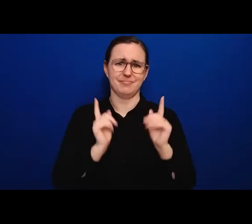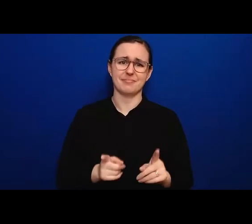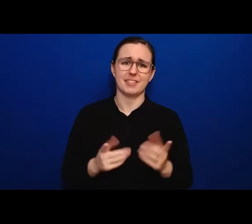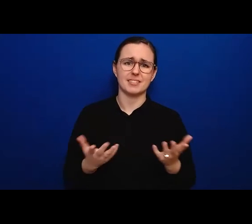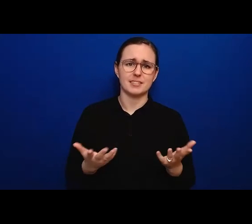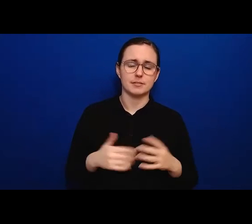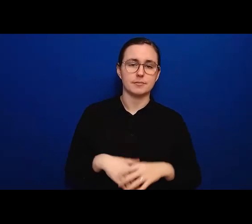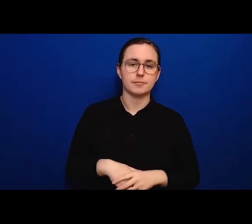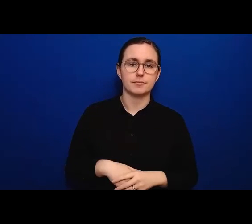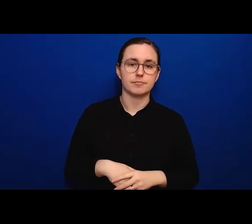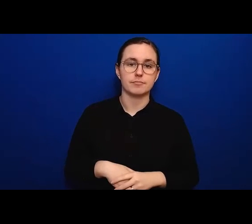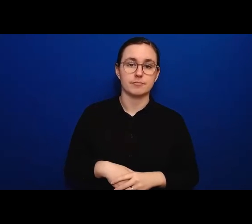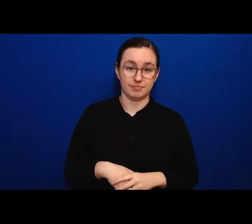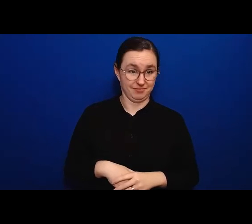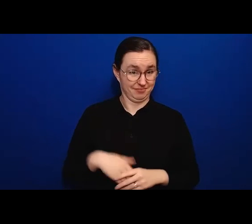and learn.